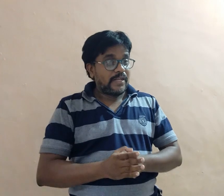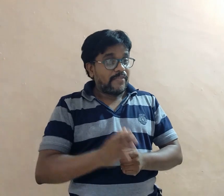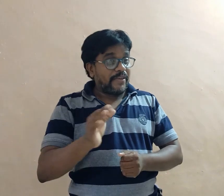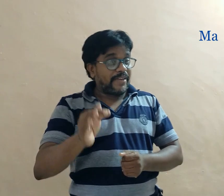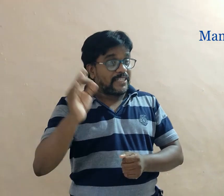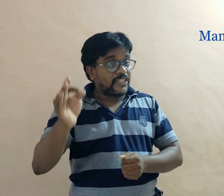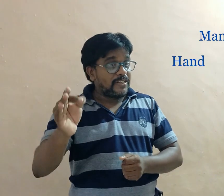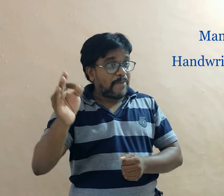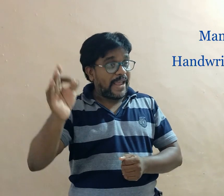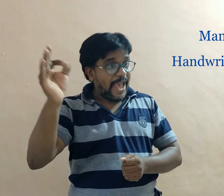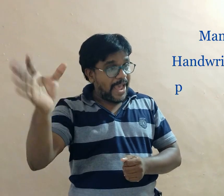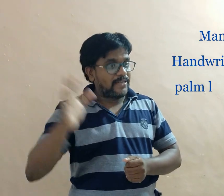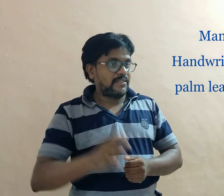They were written by hand